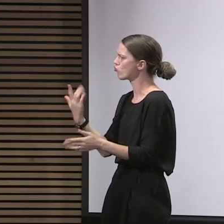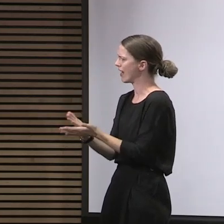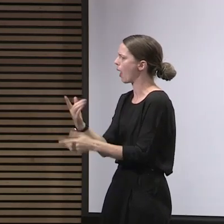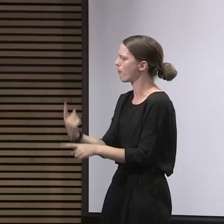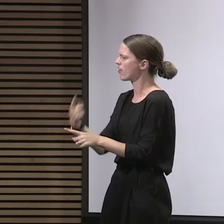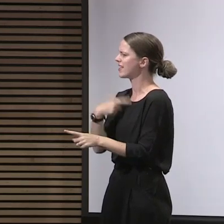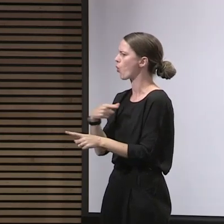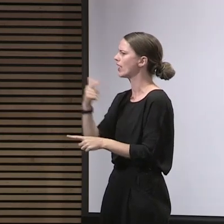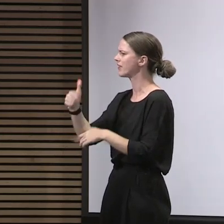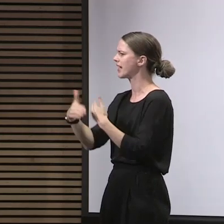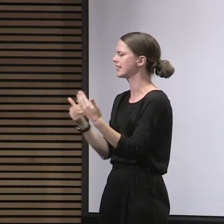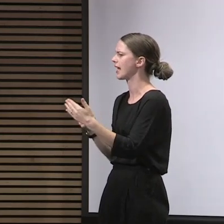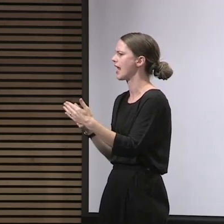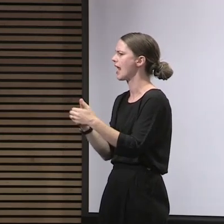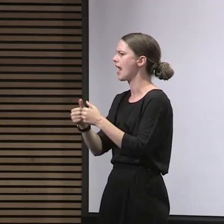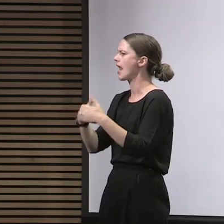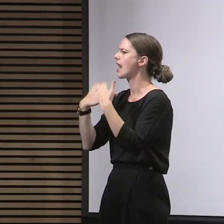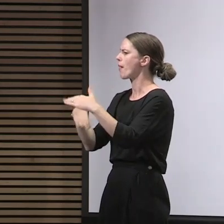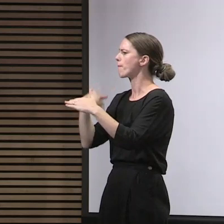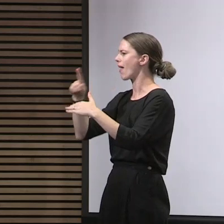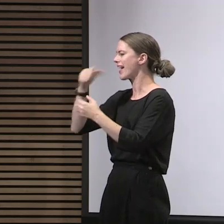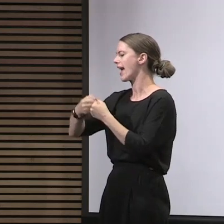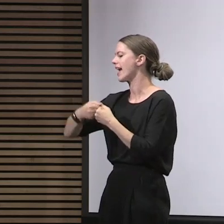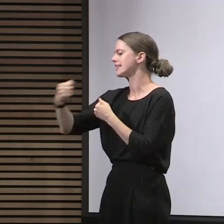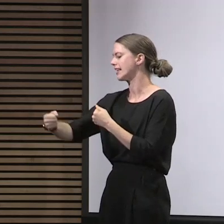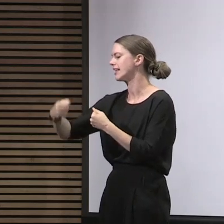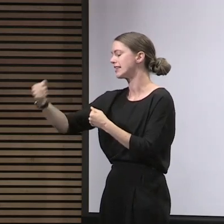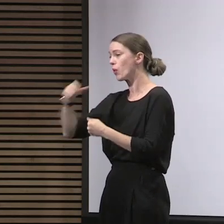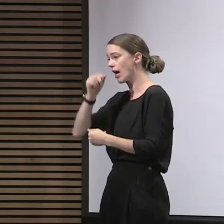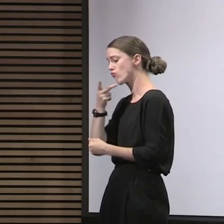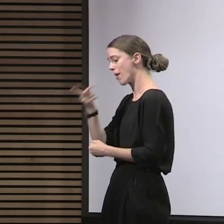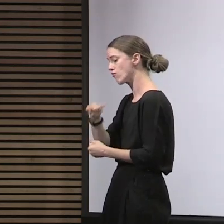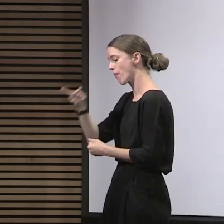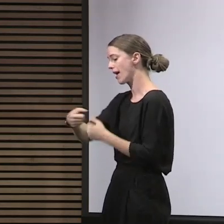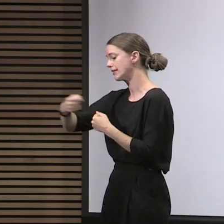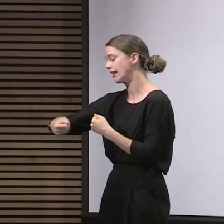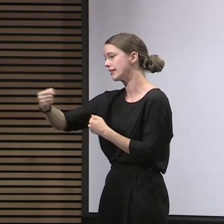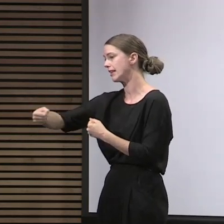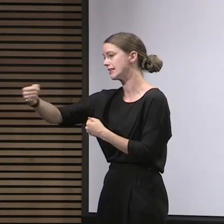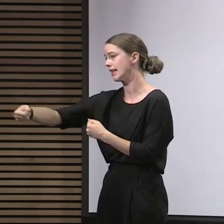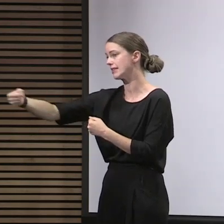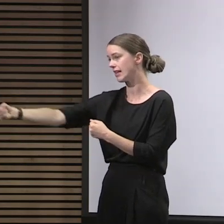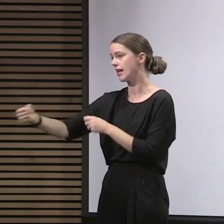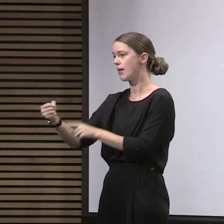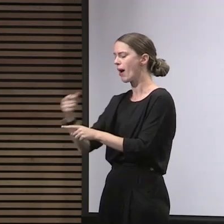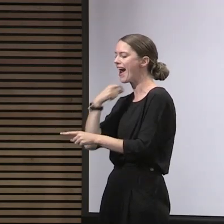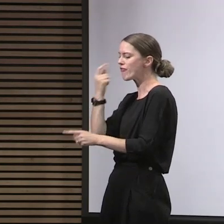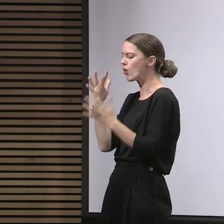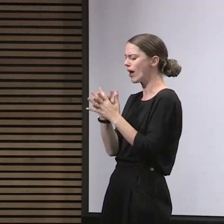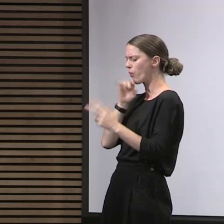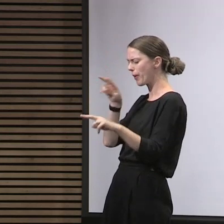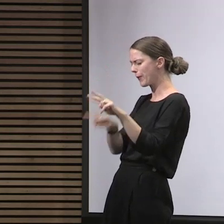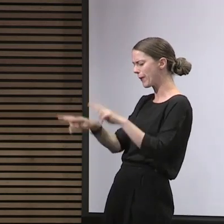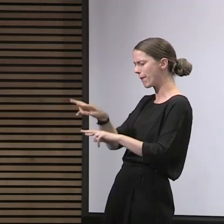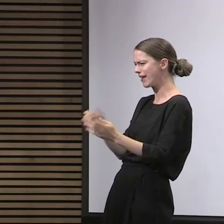emergency. States of emergency can be extended as many times as needed, but each week we will be applying a stringent